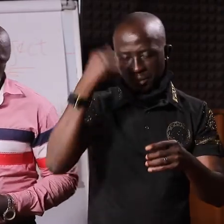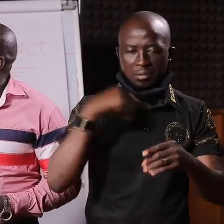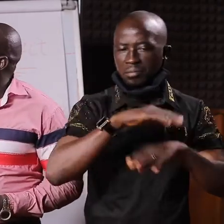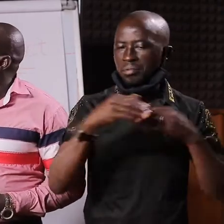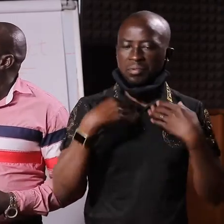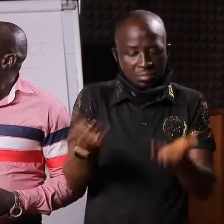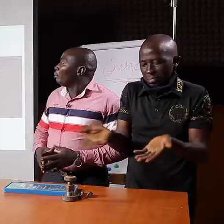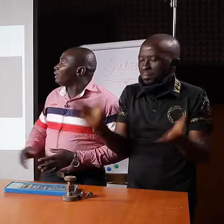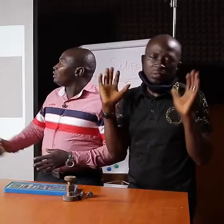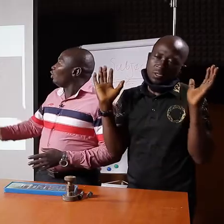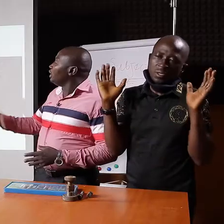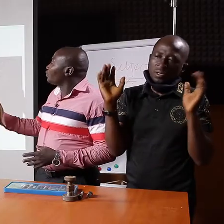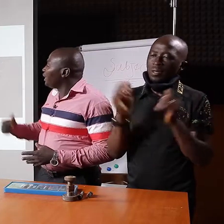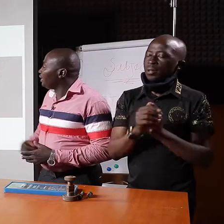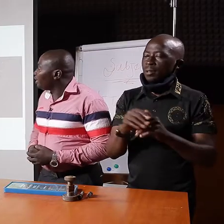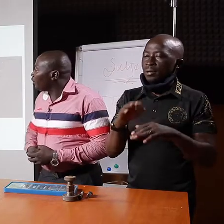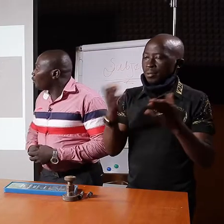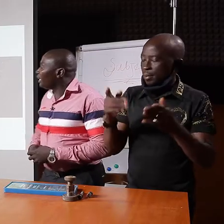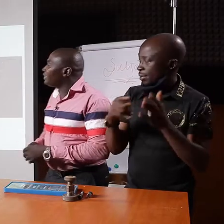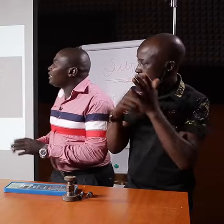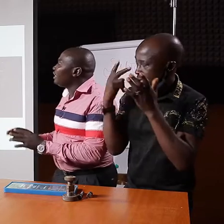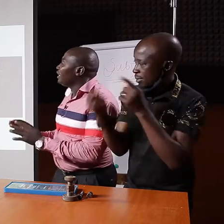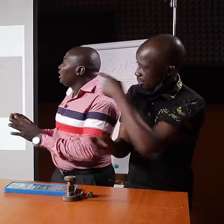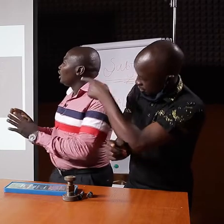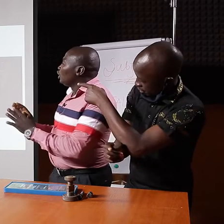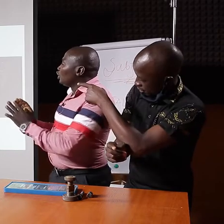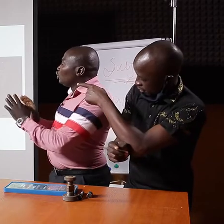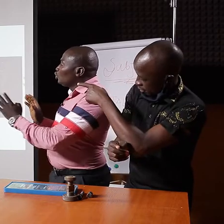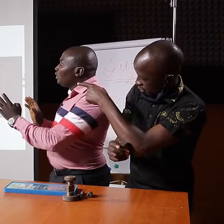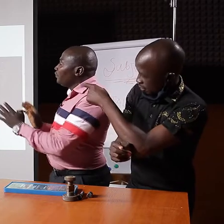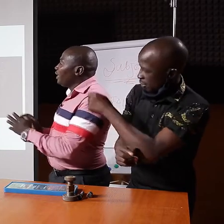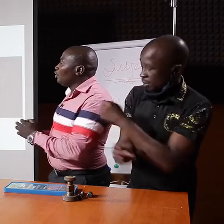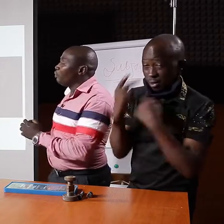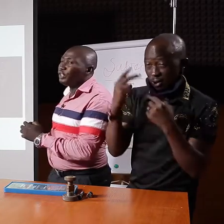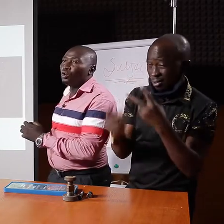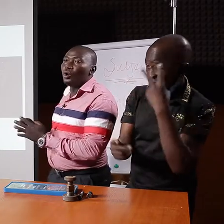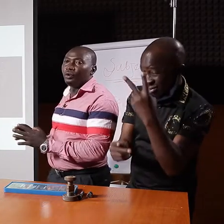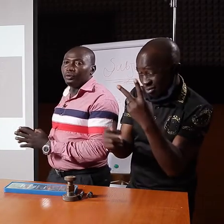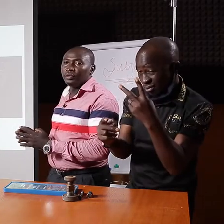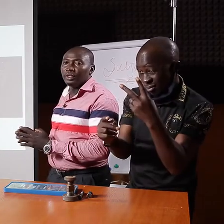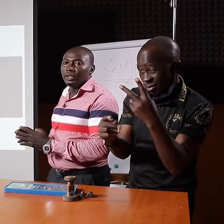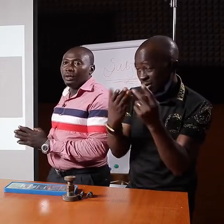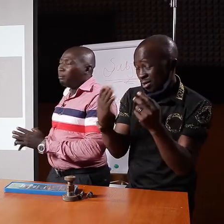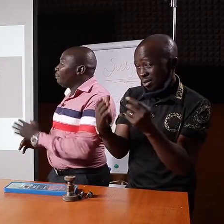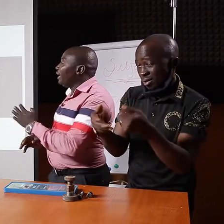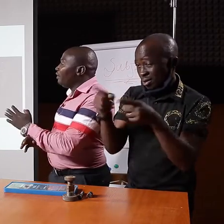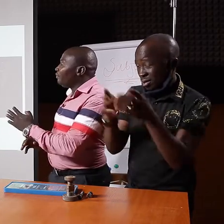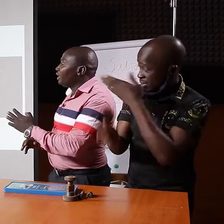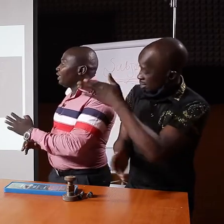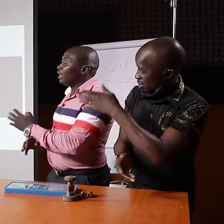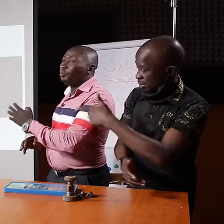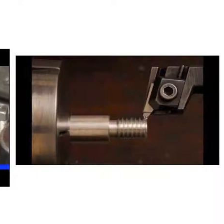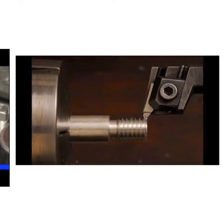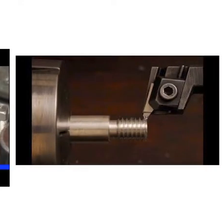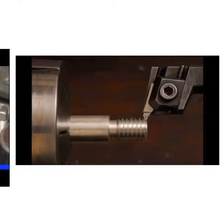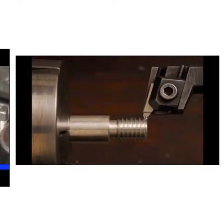here, but on the screen, you can see two different operations going on. By my left